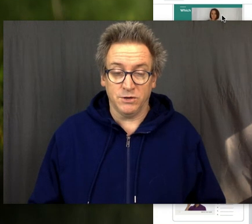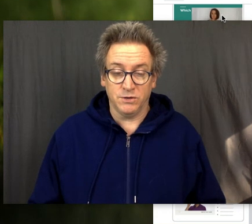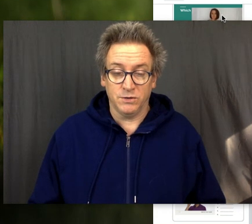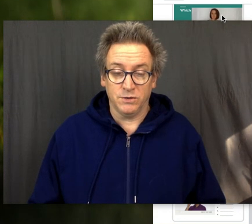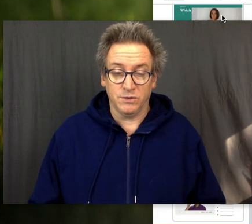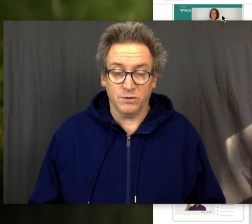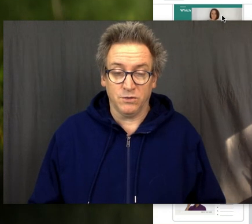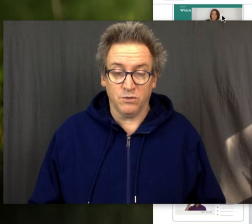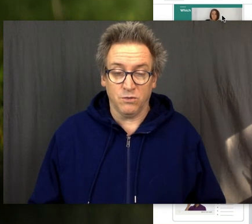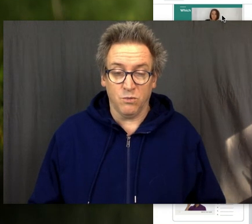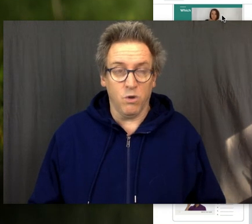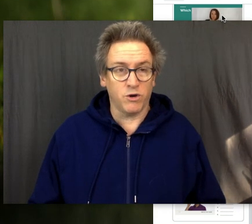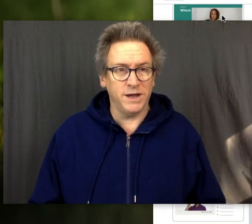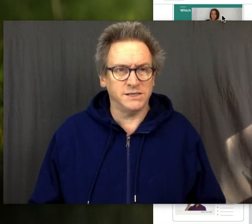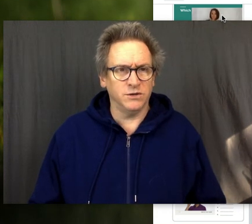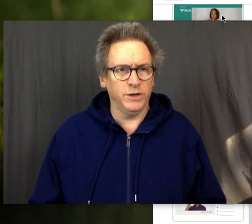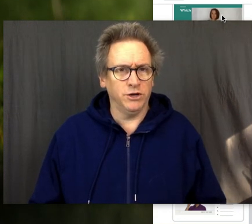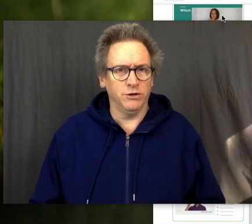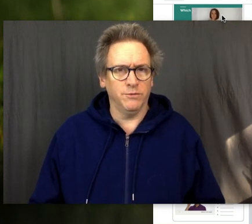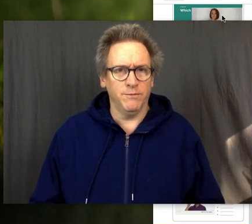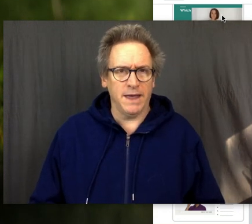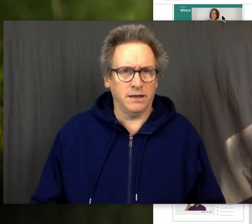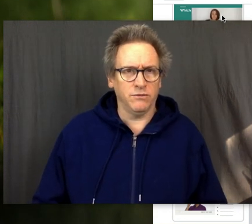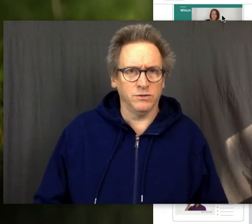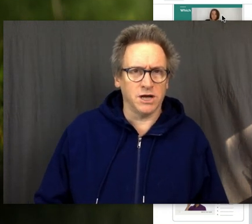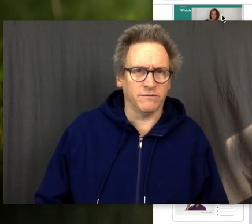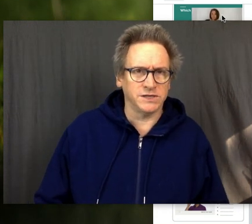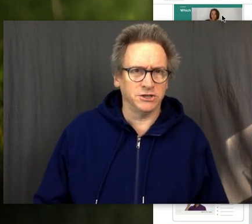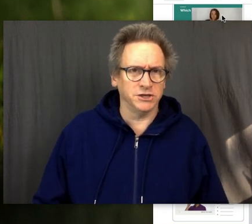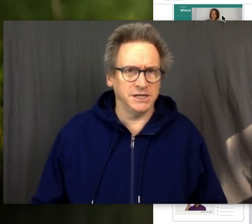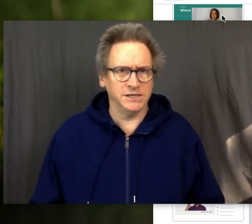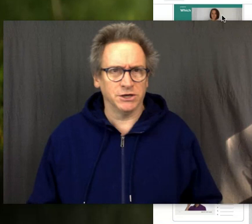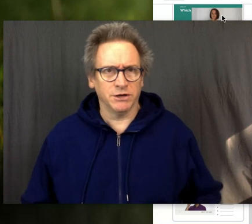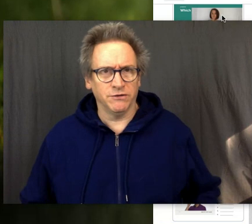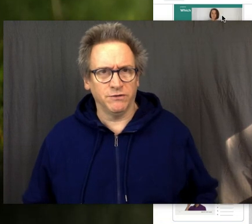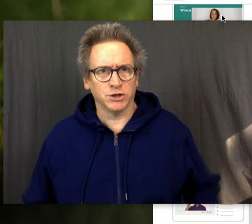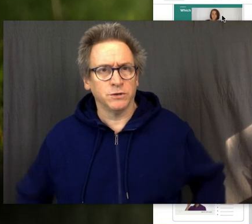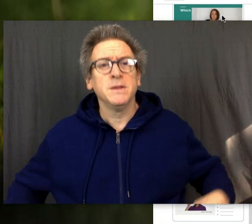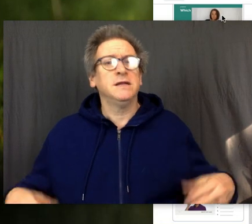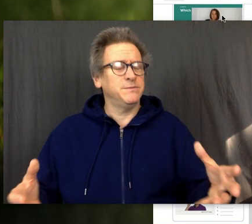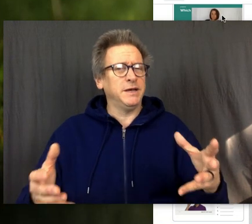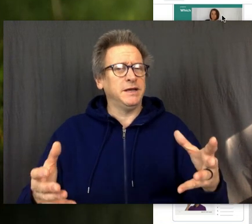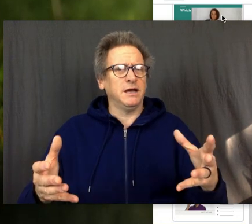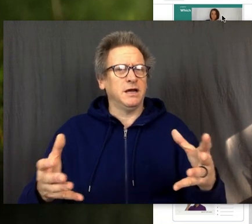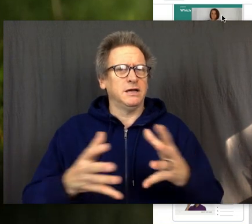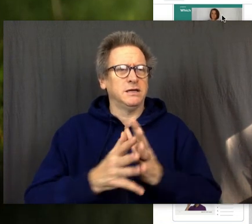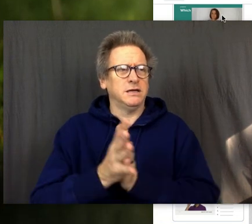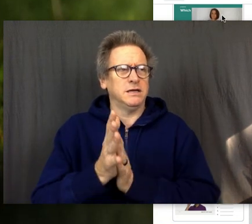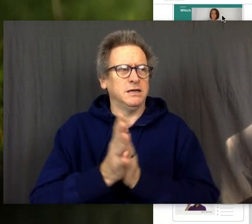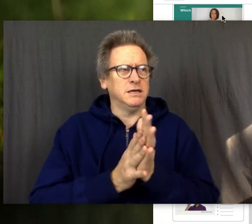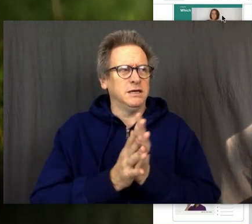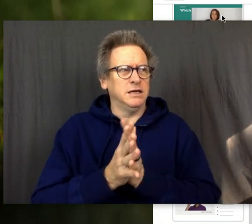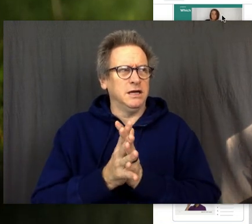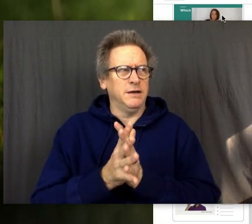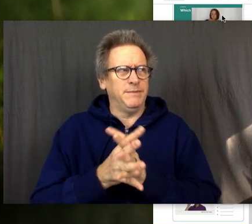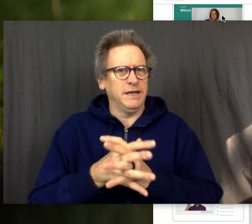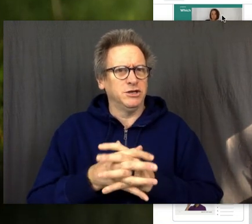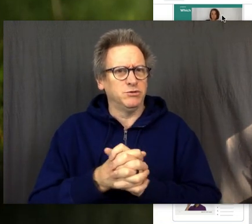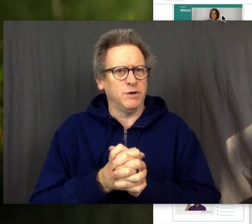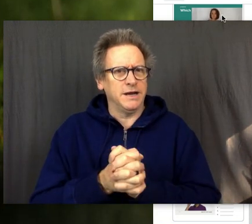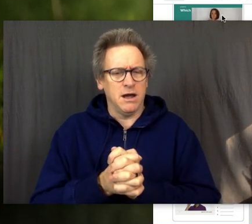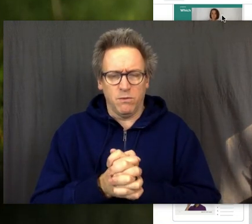And what are ways that we could make those conversations easier in the future? It's a